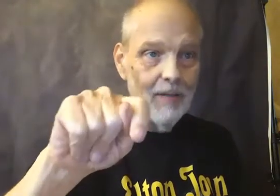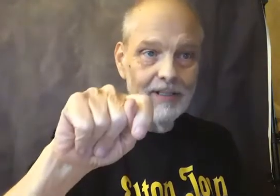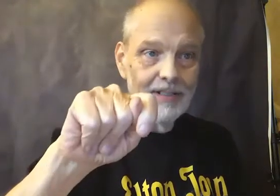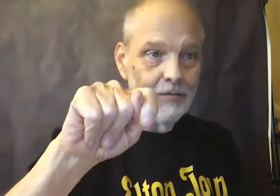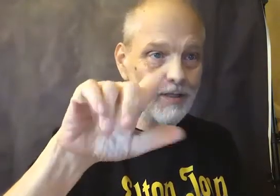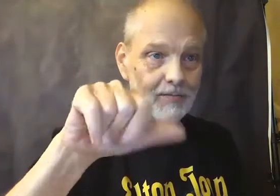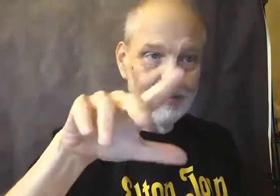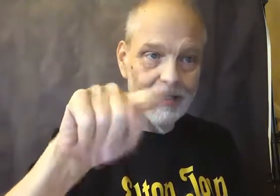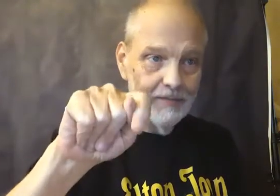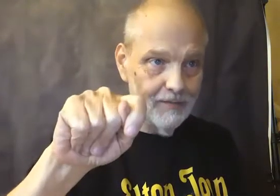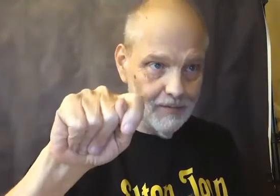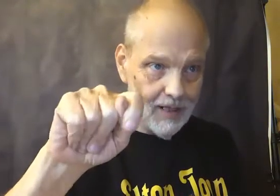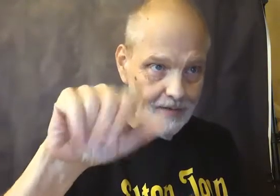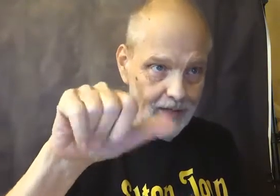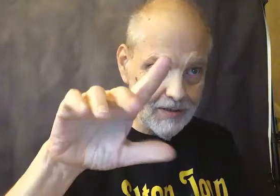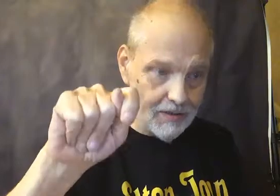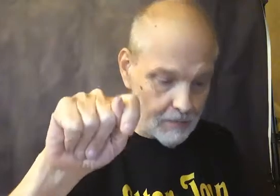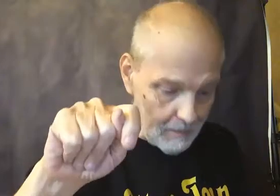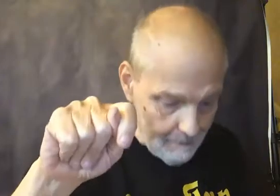APT, really kind of fast.